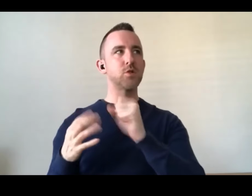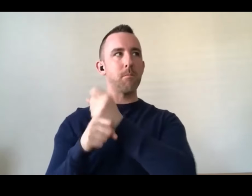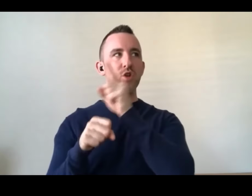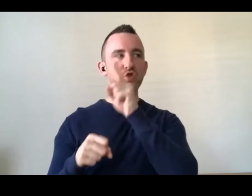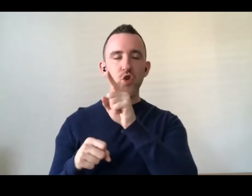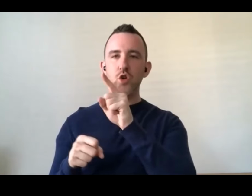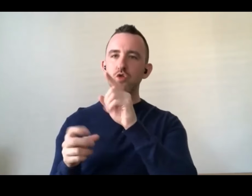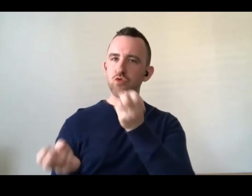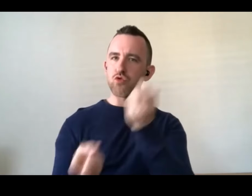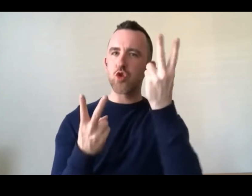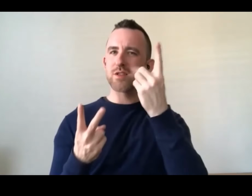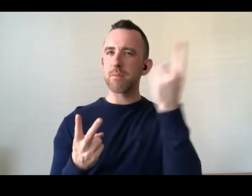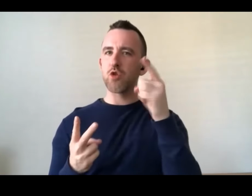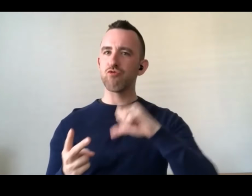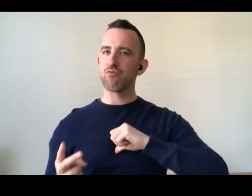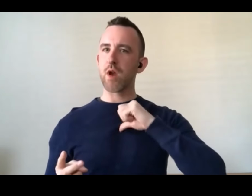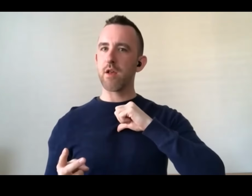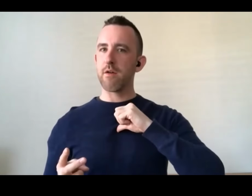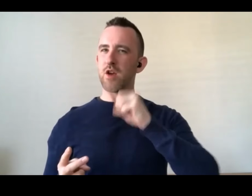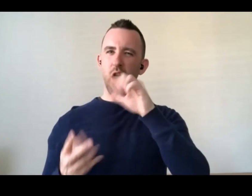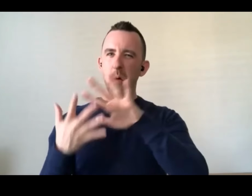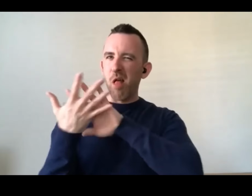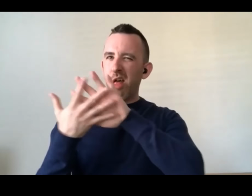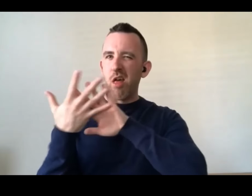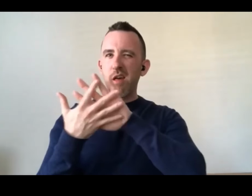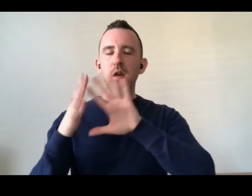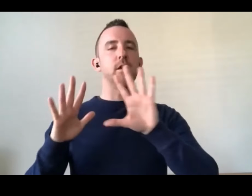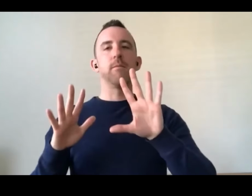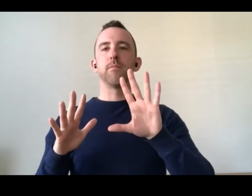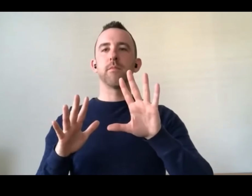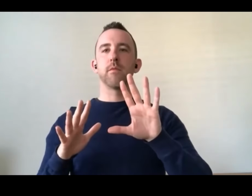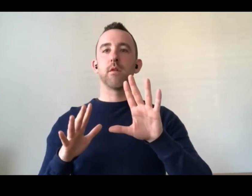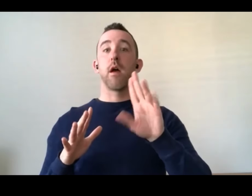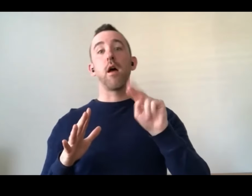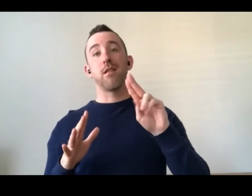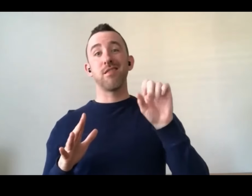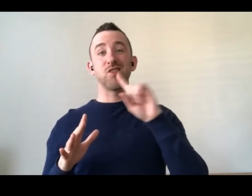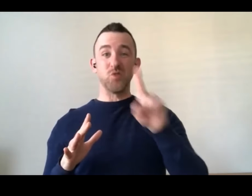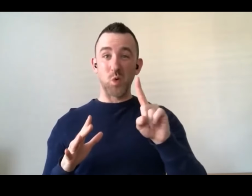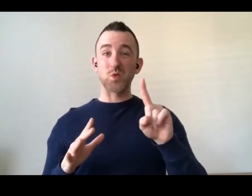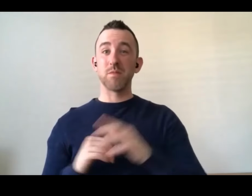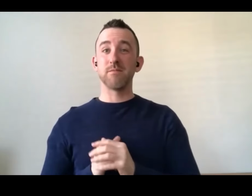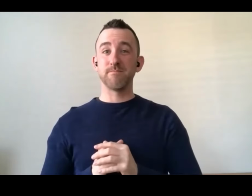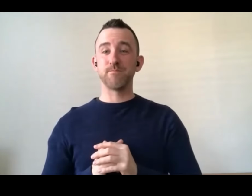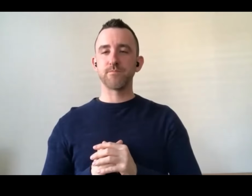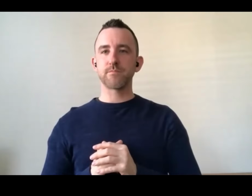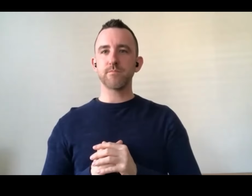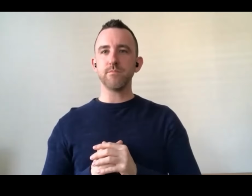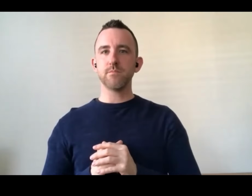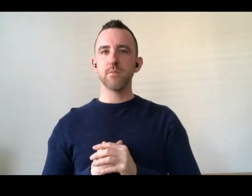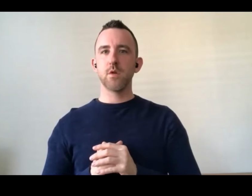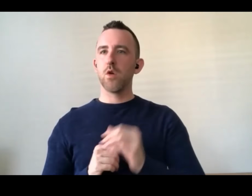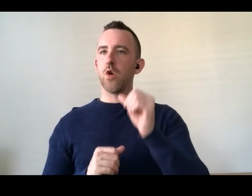turn in something that you're proud of and is not blurry unless it's supposed to be blurry. But